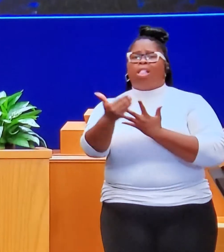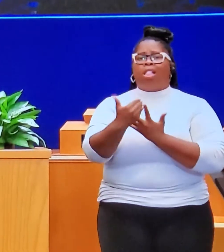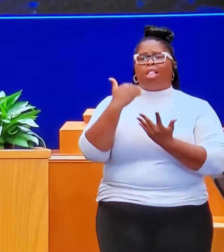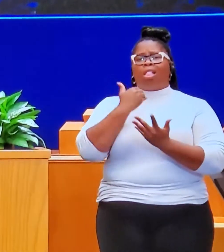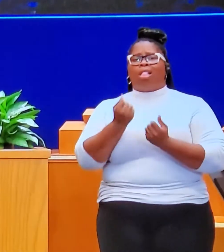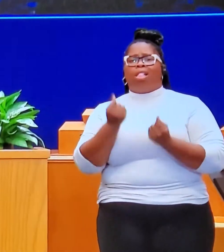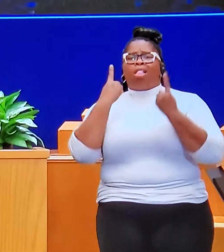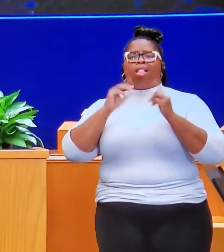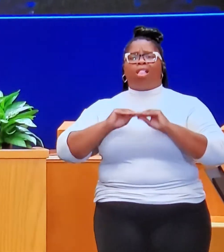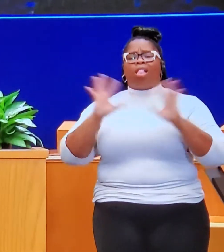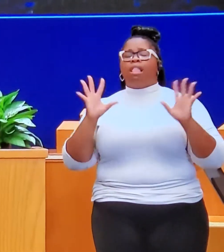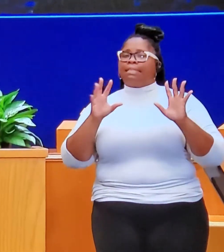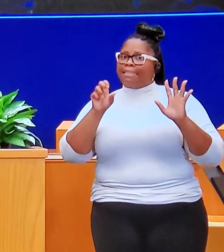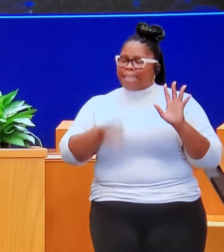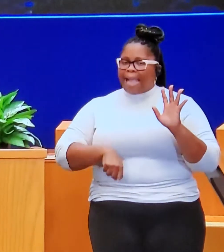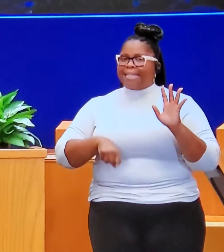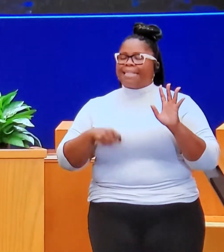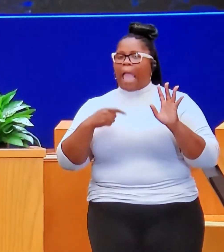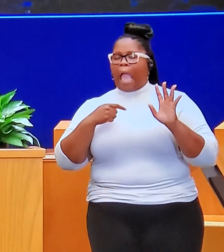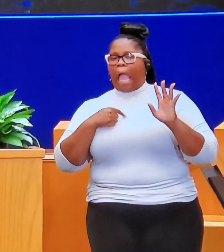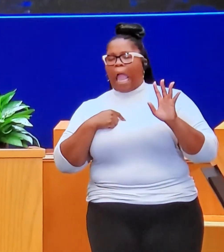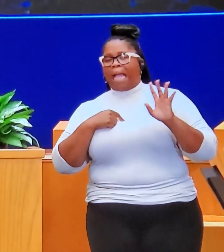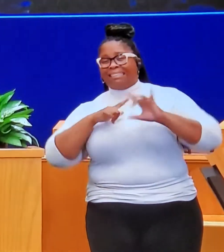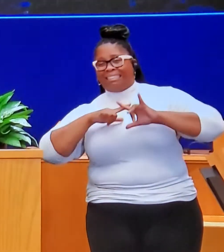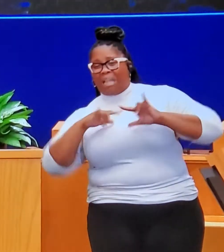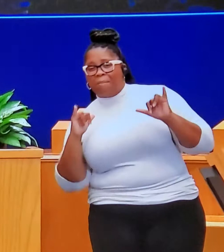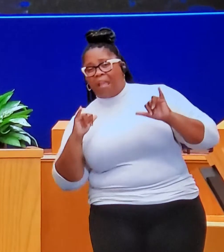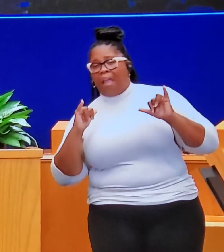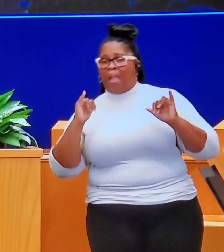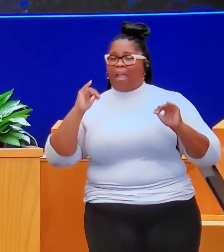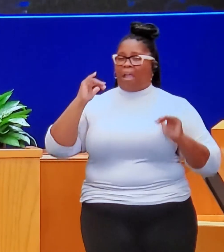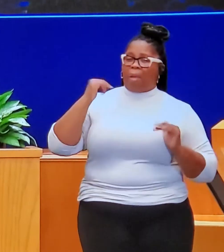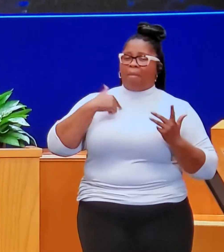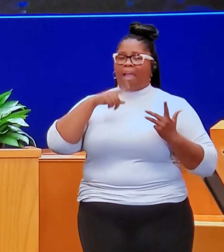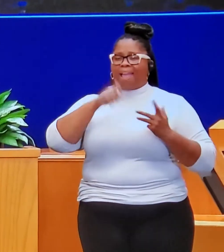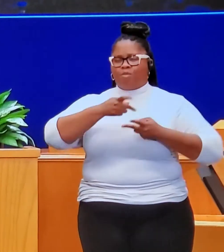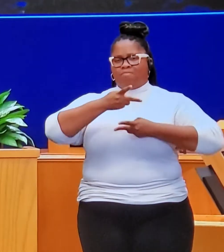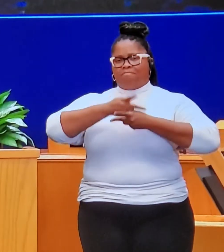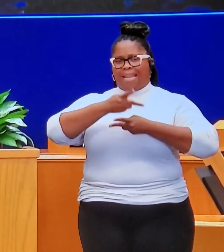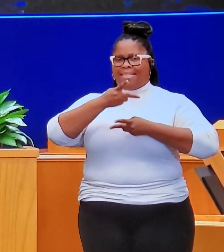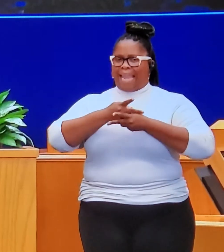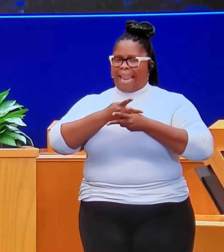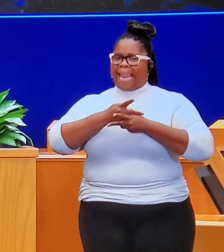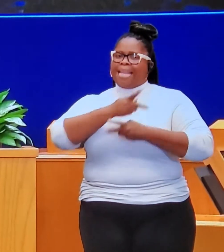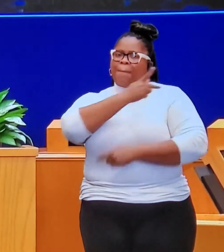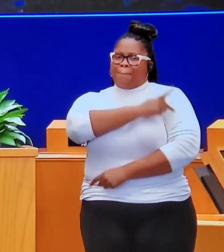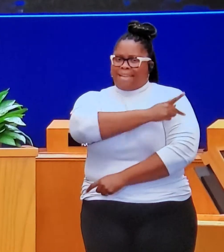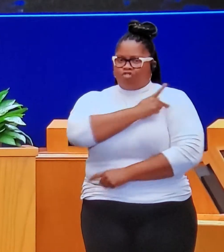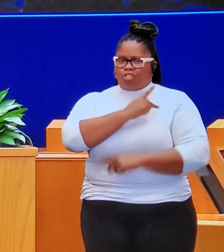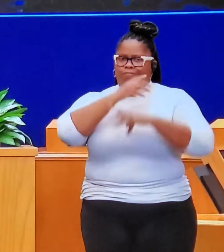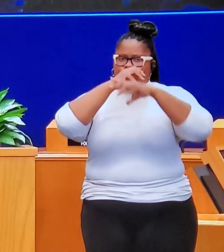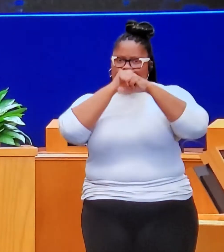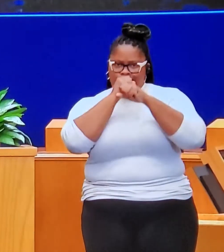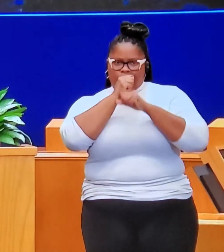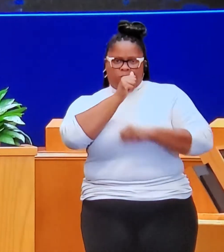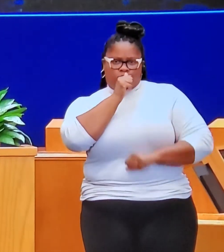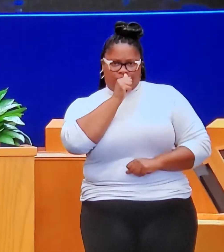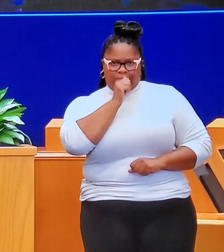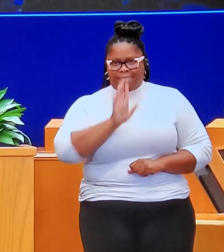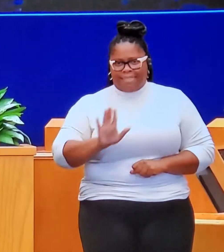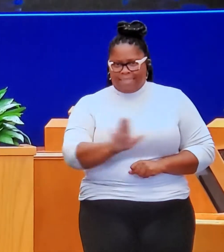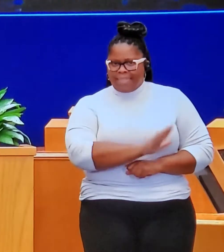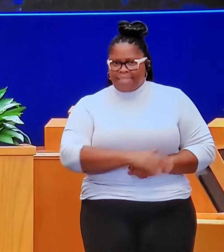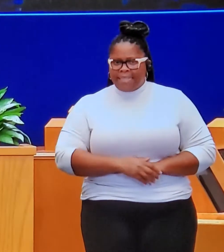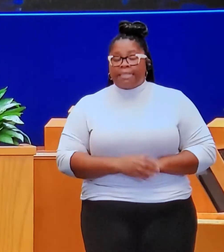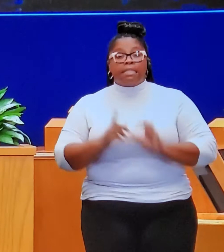possible, I do have to weigh that with our obligation to maintain, as much as possible, patient confidentiality. So there are